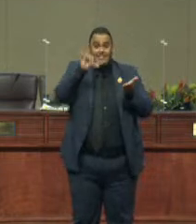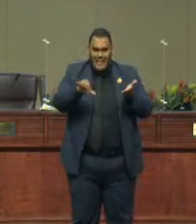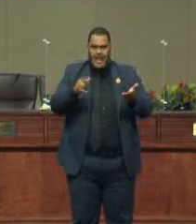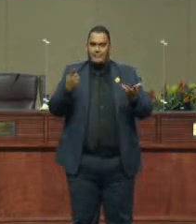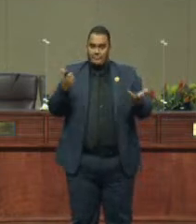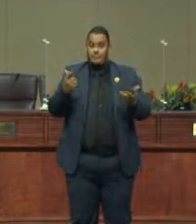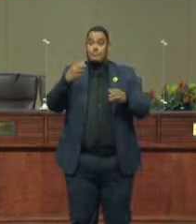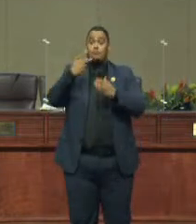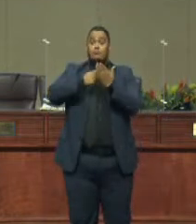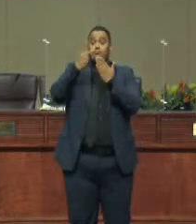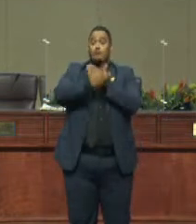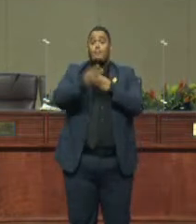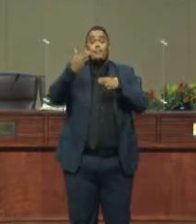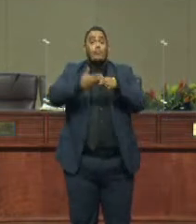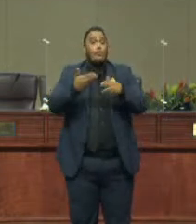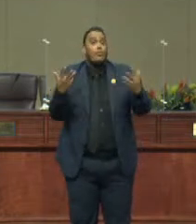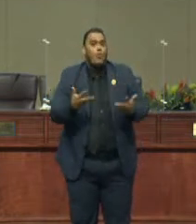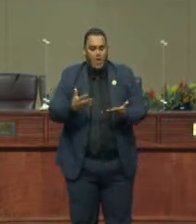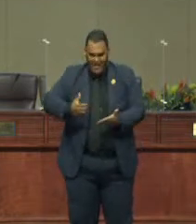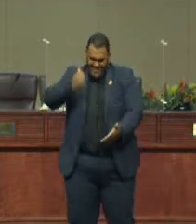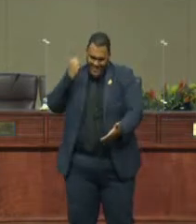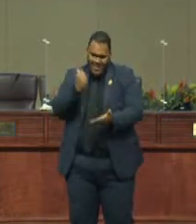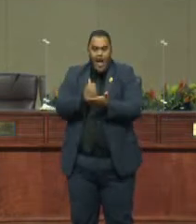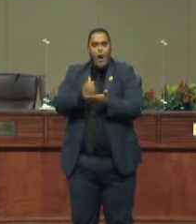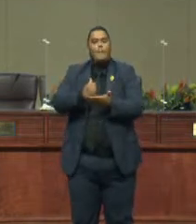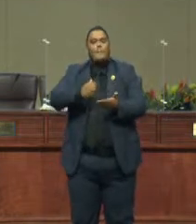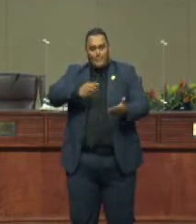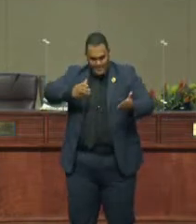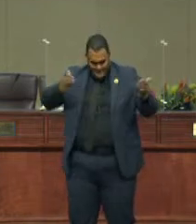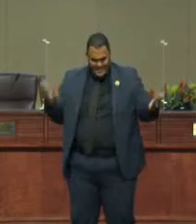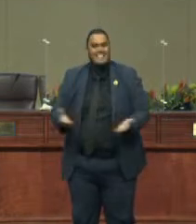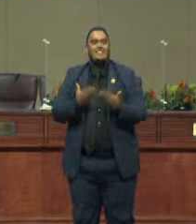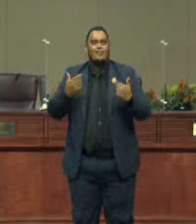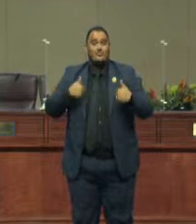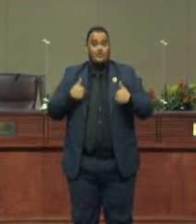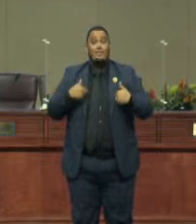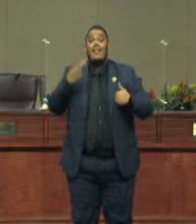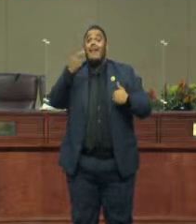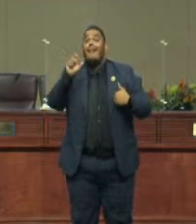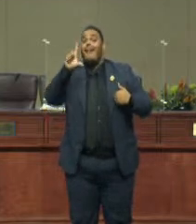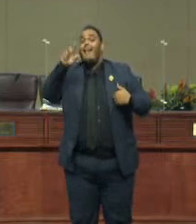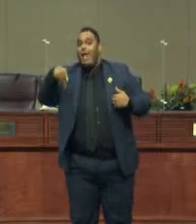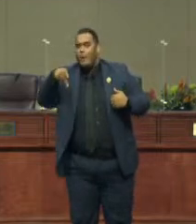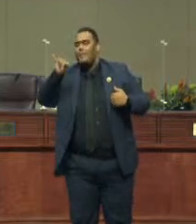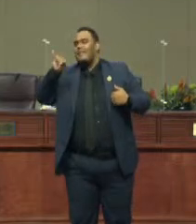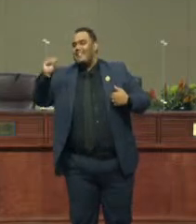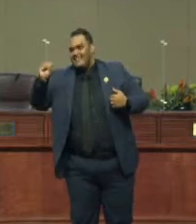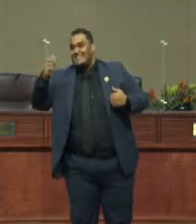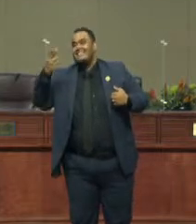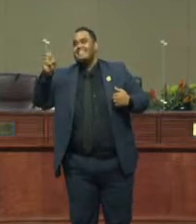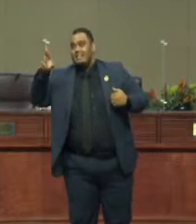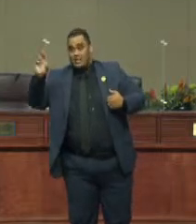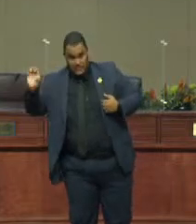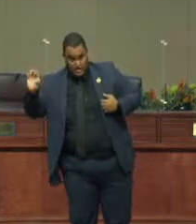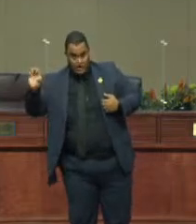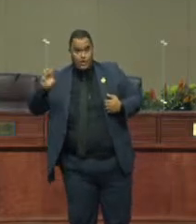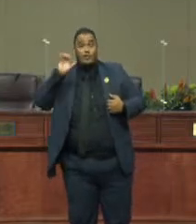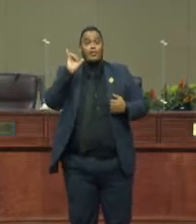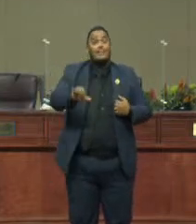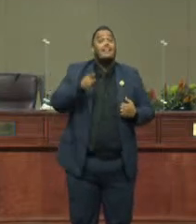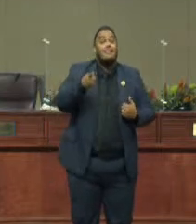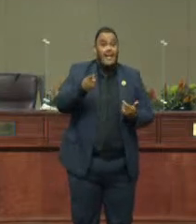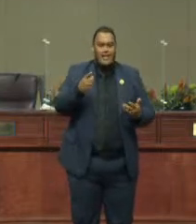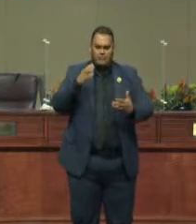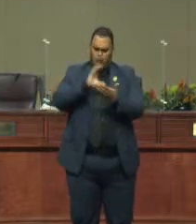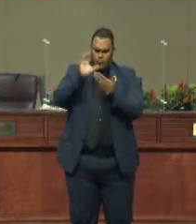program. We have allocated some $2 million for that. And some of the courses being offered